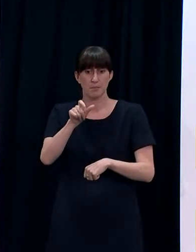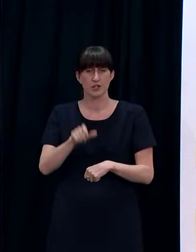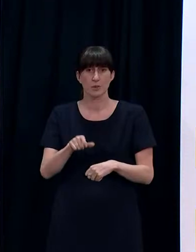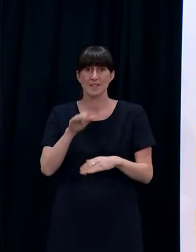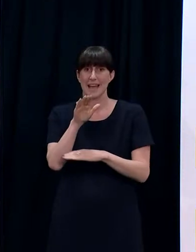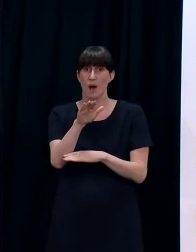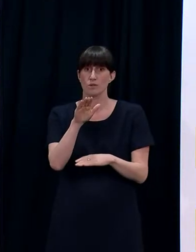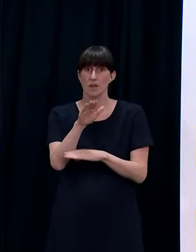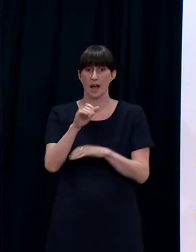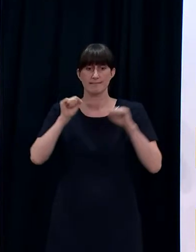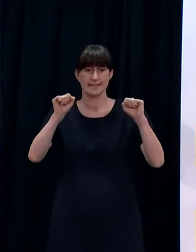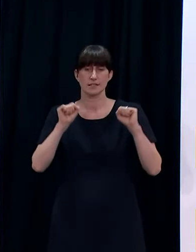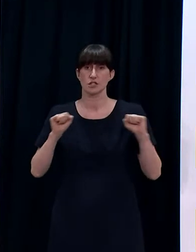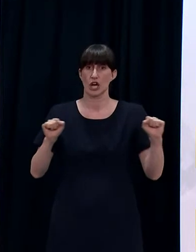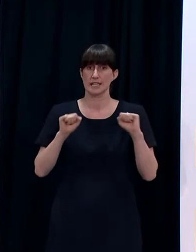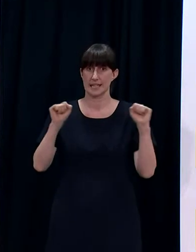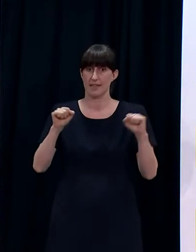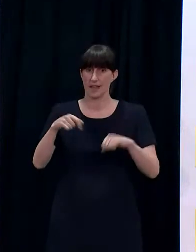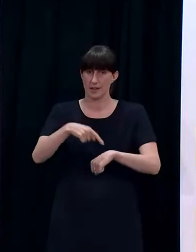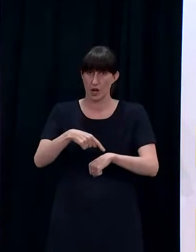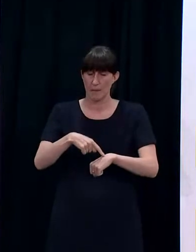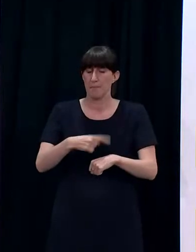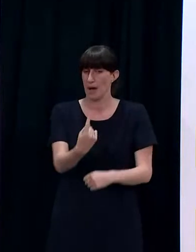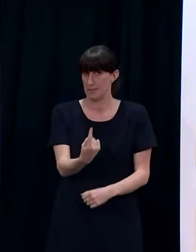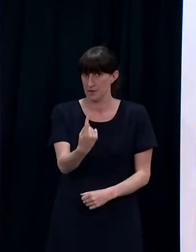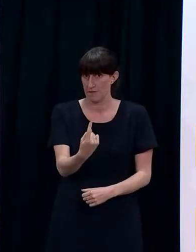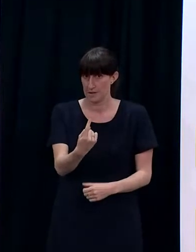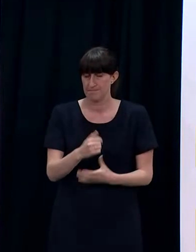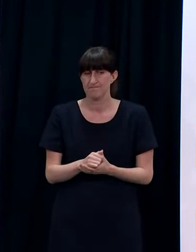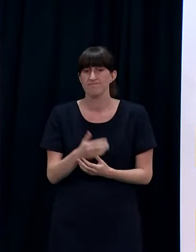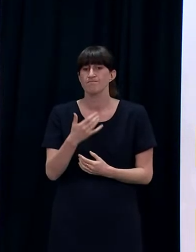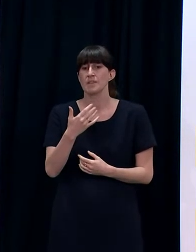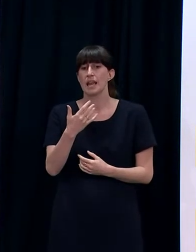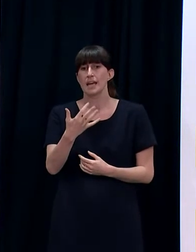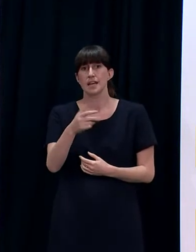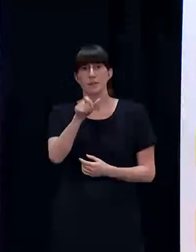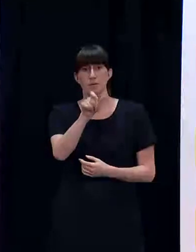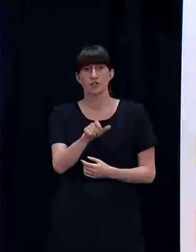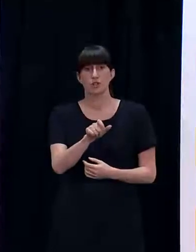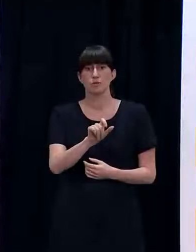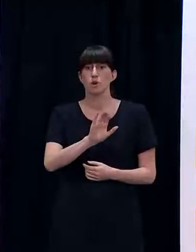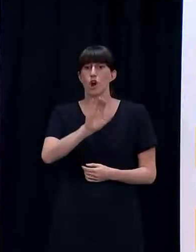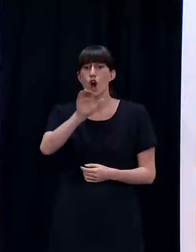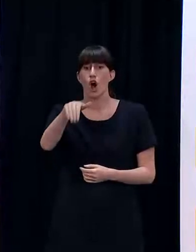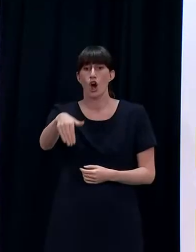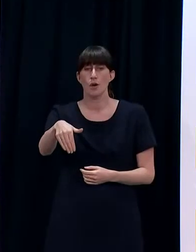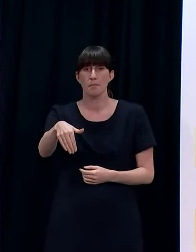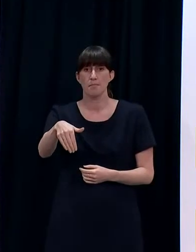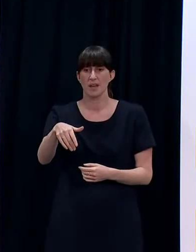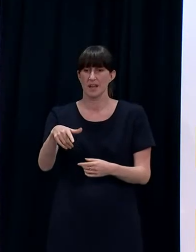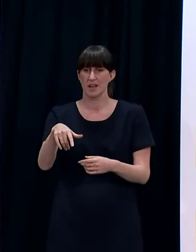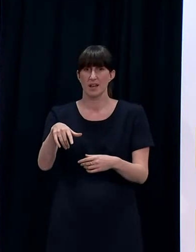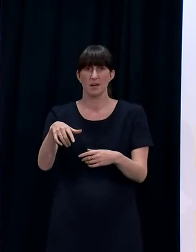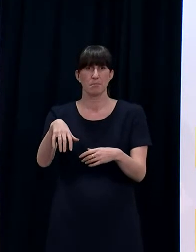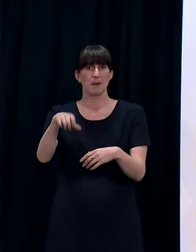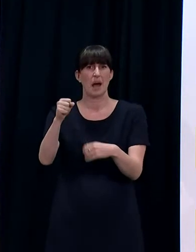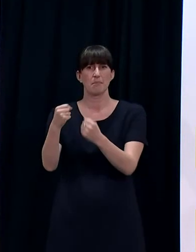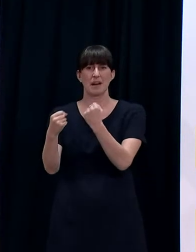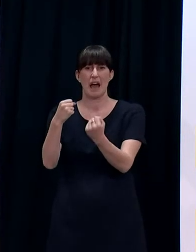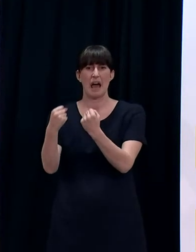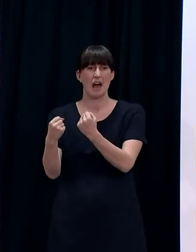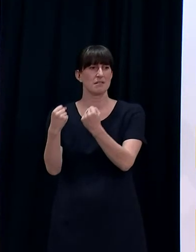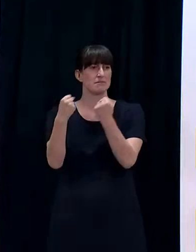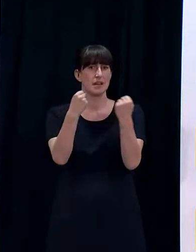by himself. A little later, he returned home and picked up a car and dropped it off at a friend's house and